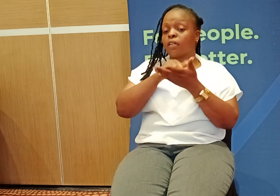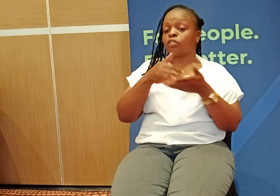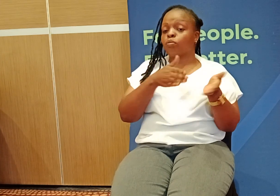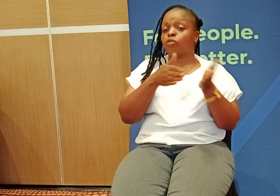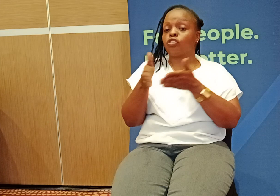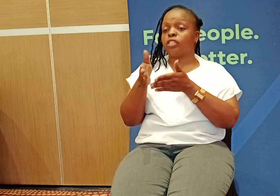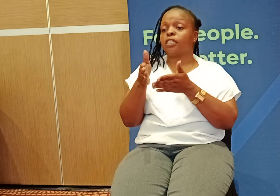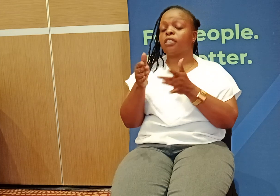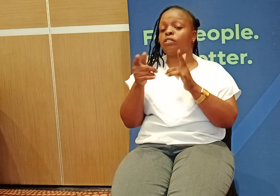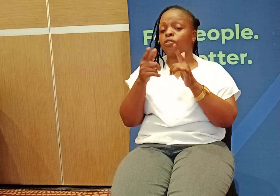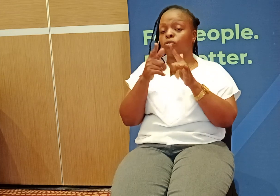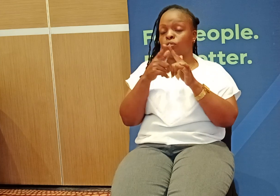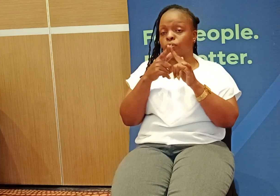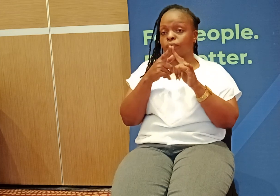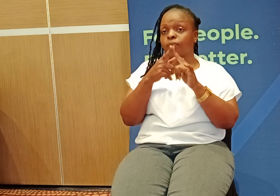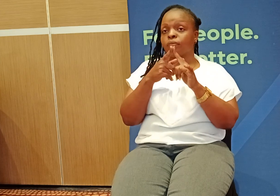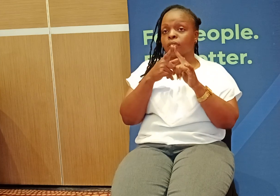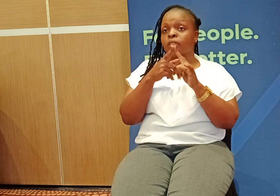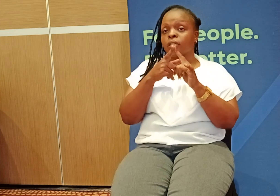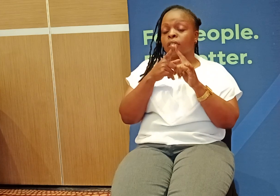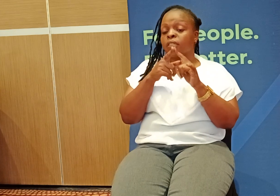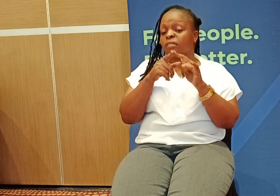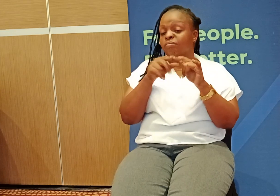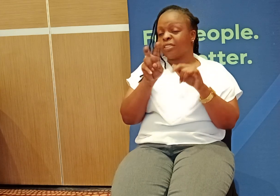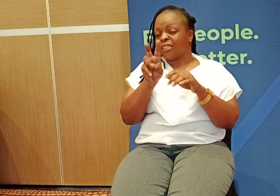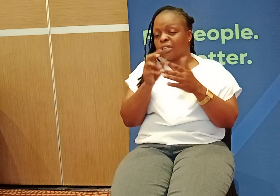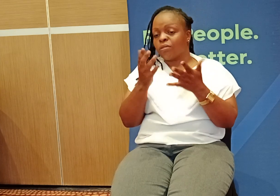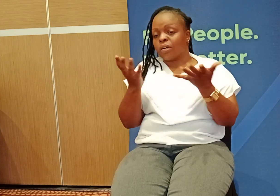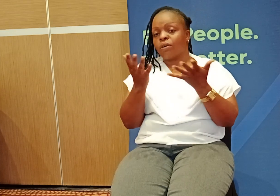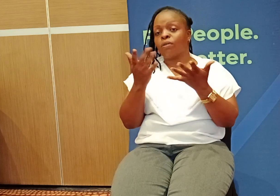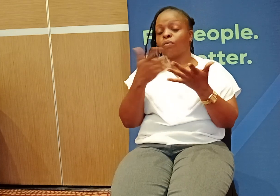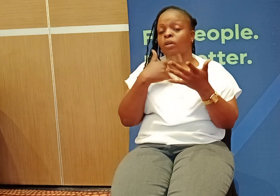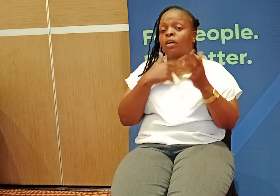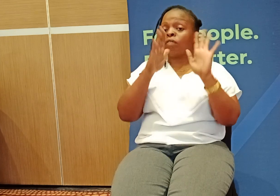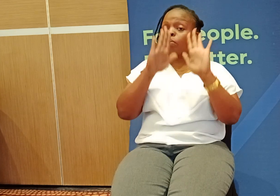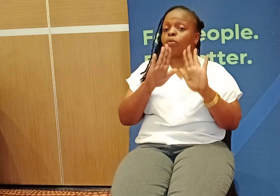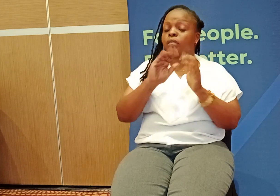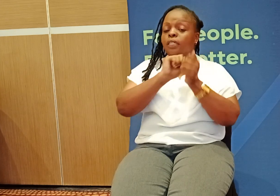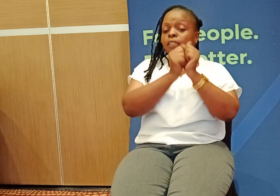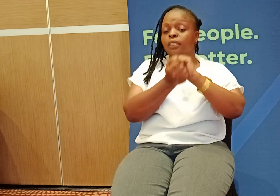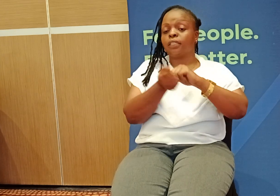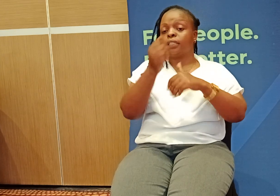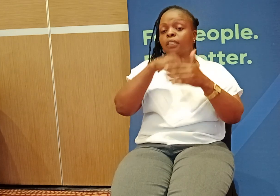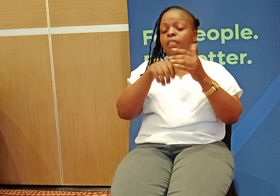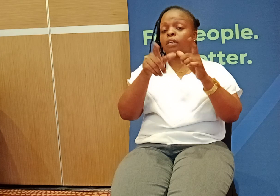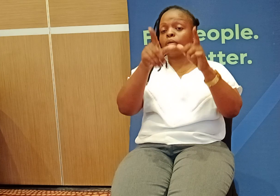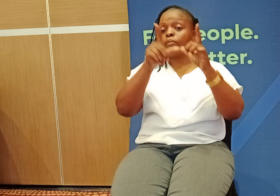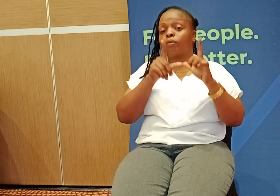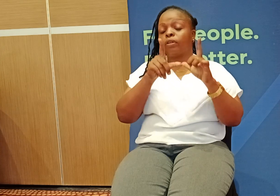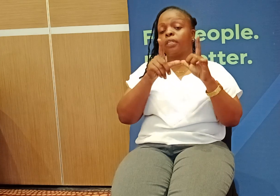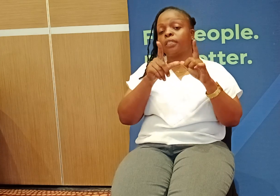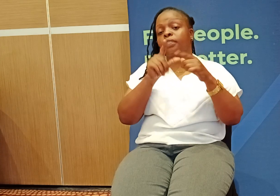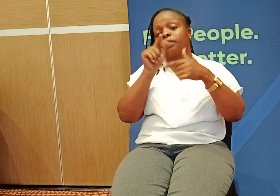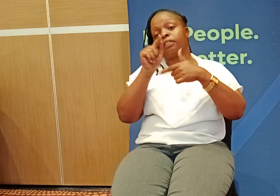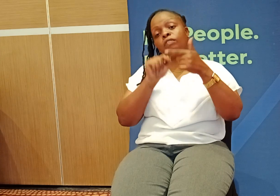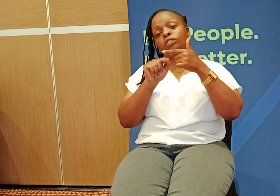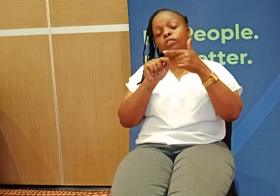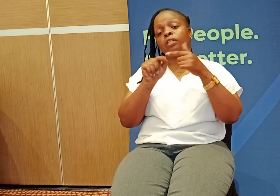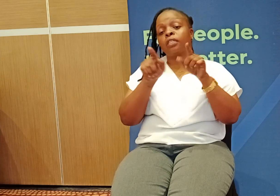to drive a significant change in the mortgage division. Strategic thrust